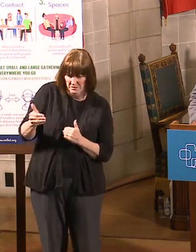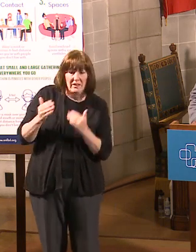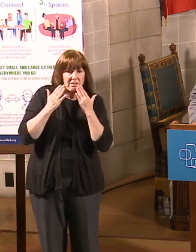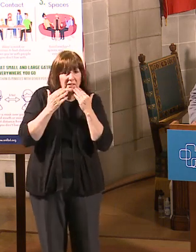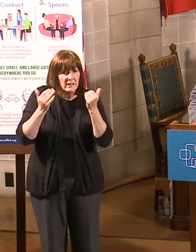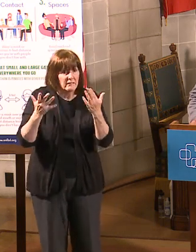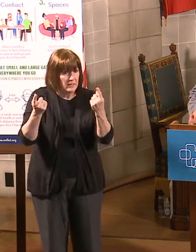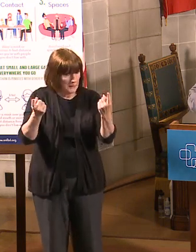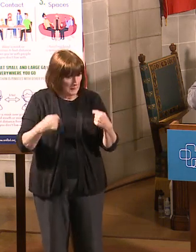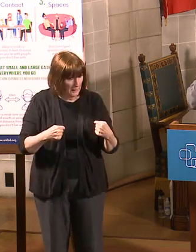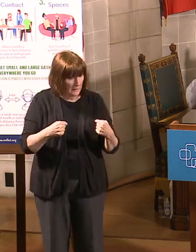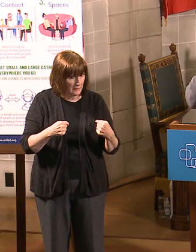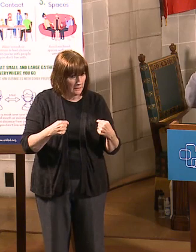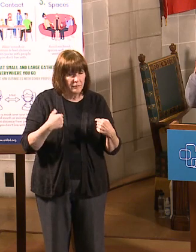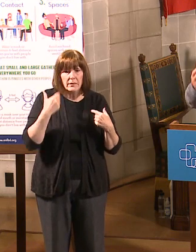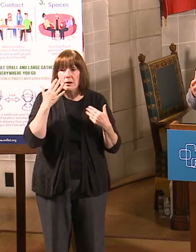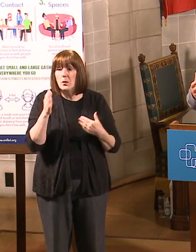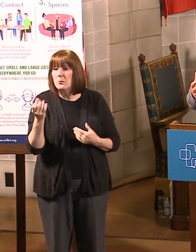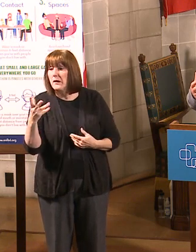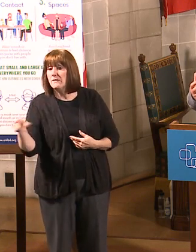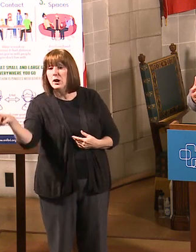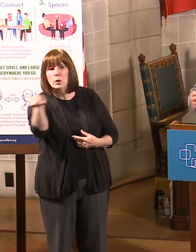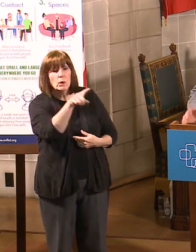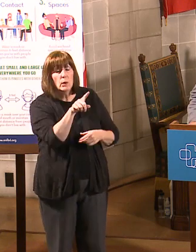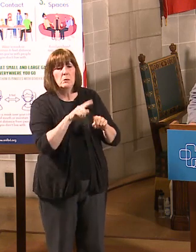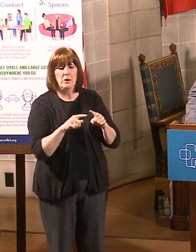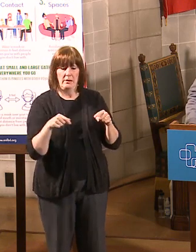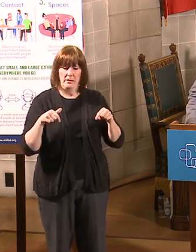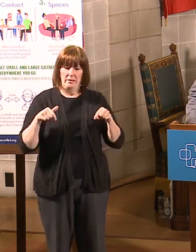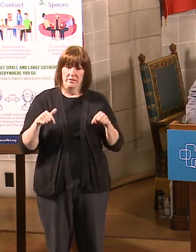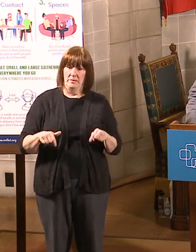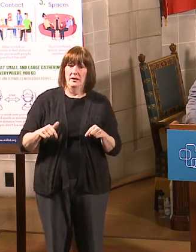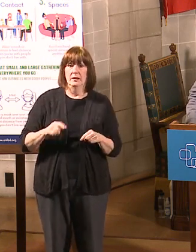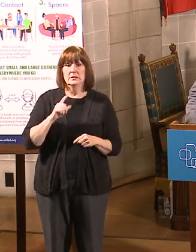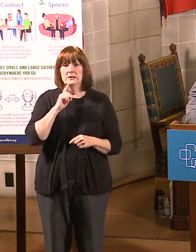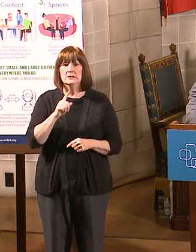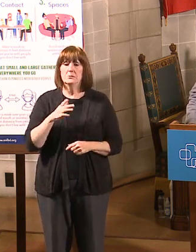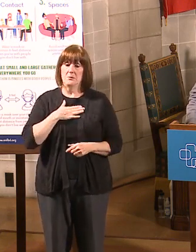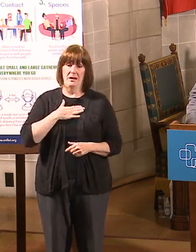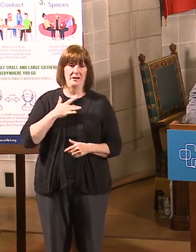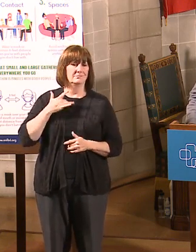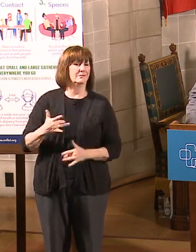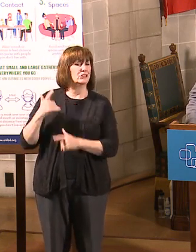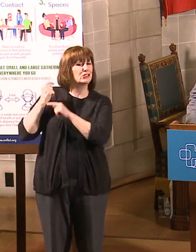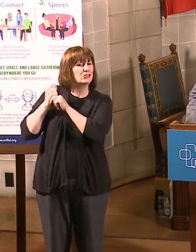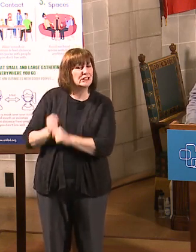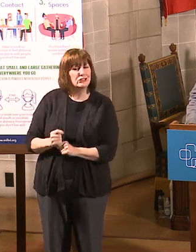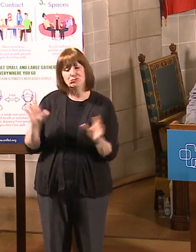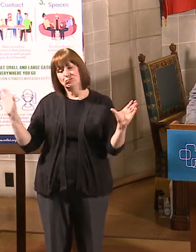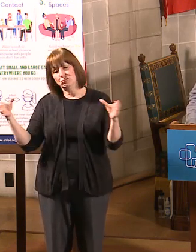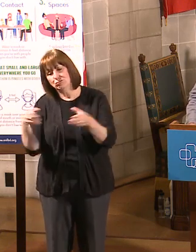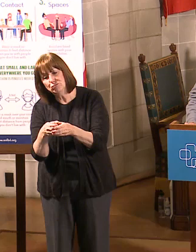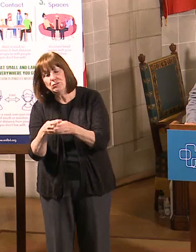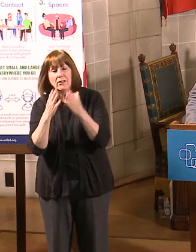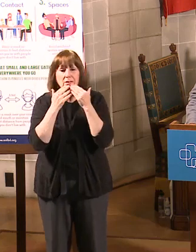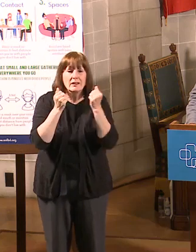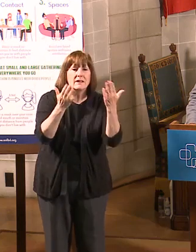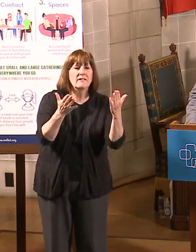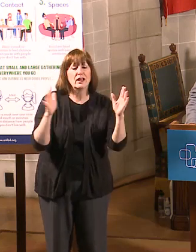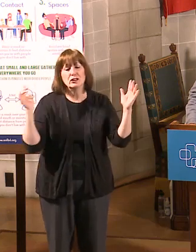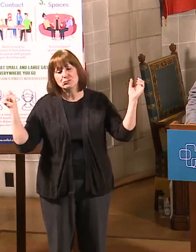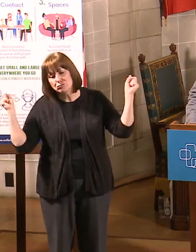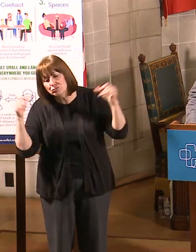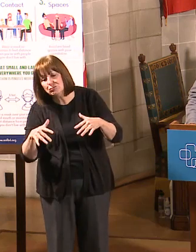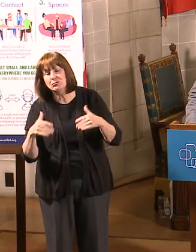Thanksgiving that I don't know about many of you, but this has been a tradition of our family to get together at Thanksgiving, and we have a great